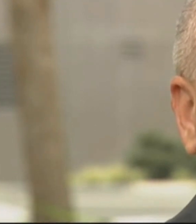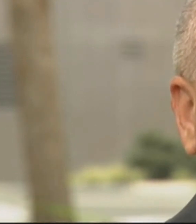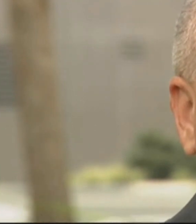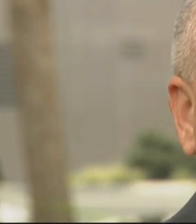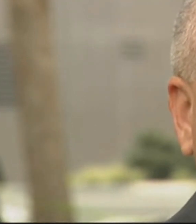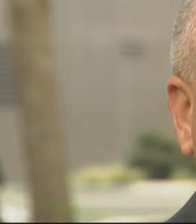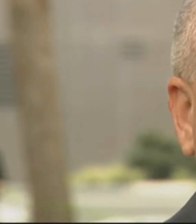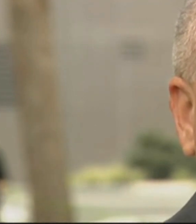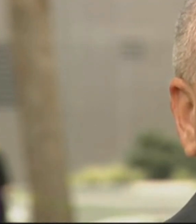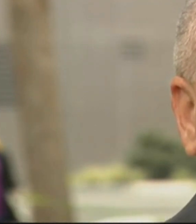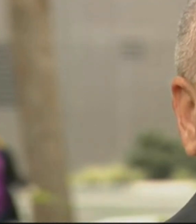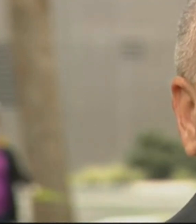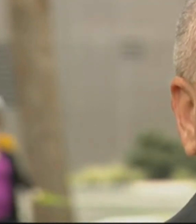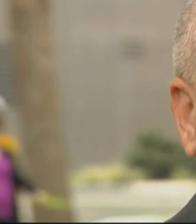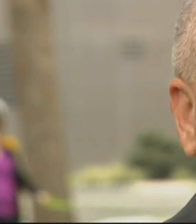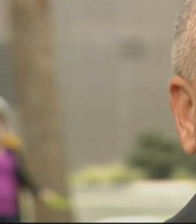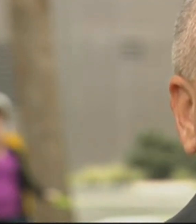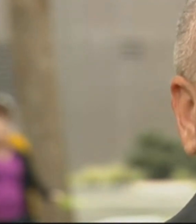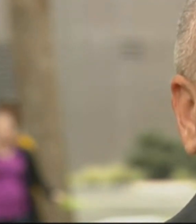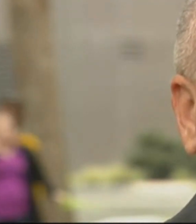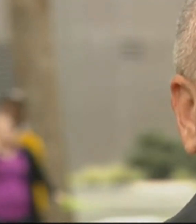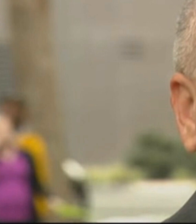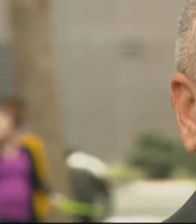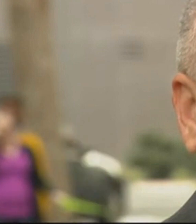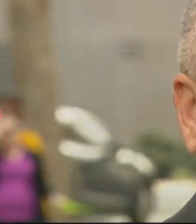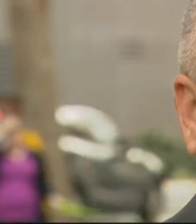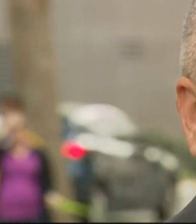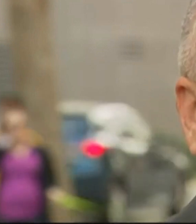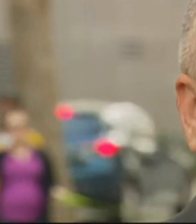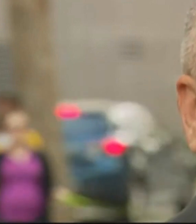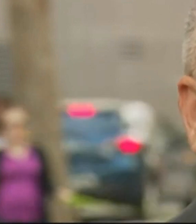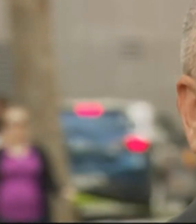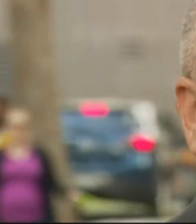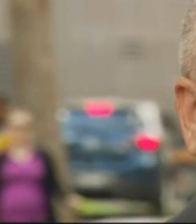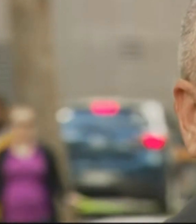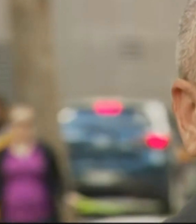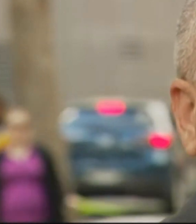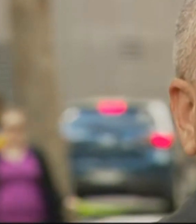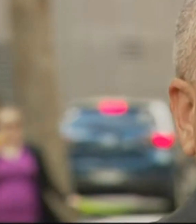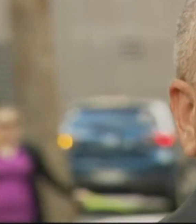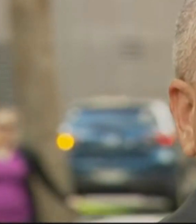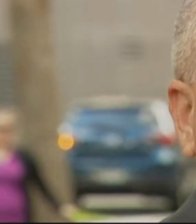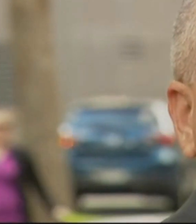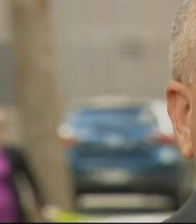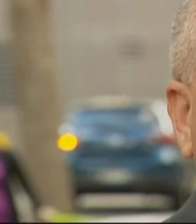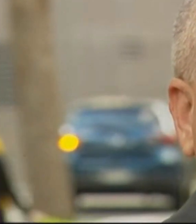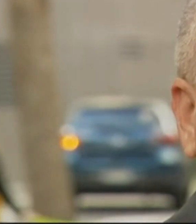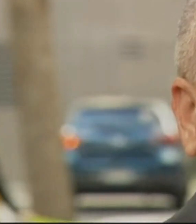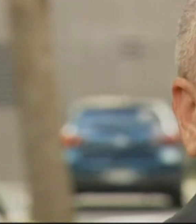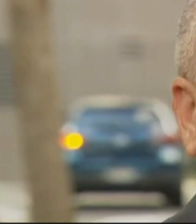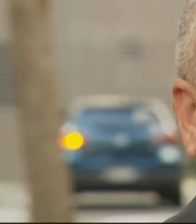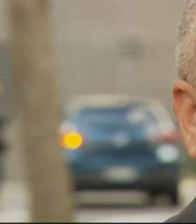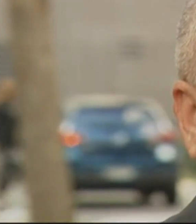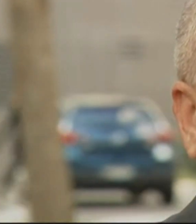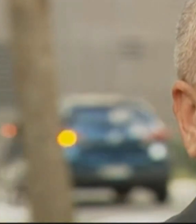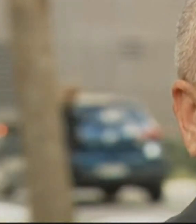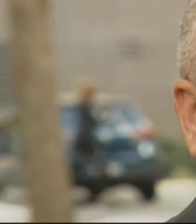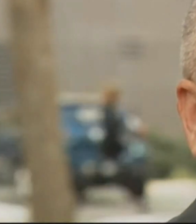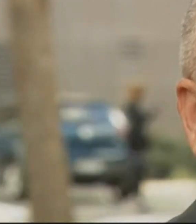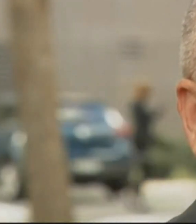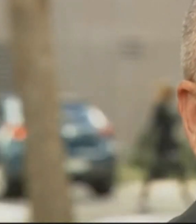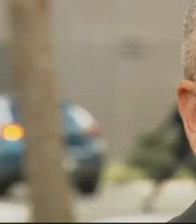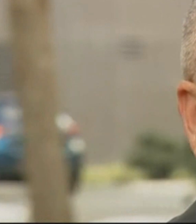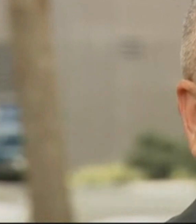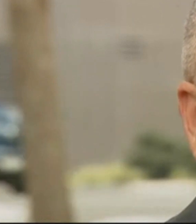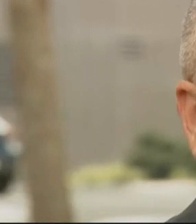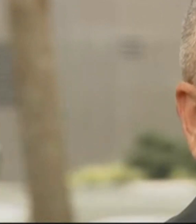because people are going to these licensed venues thinking that it's business as usual. If we have to close hotels and clubs